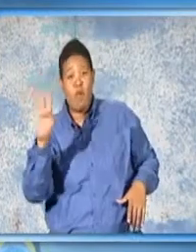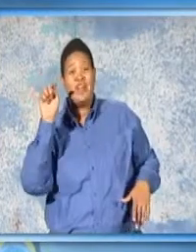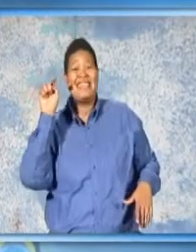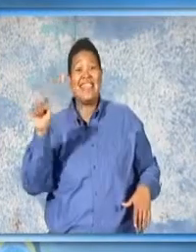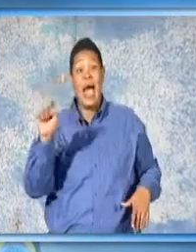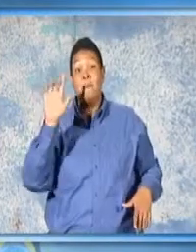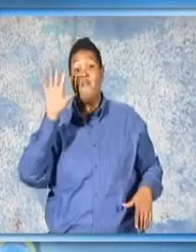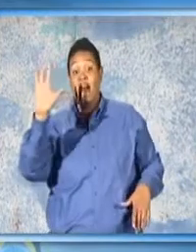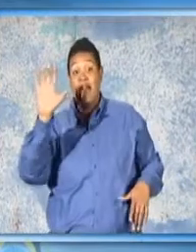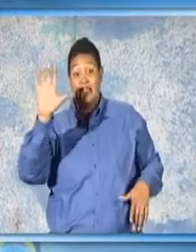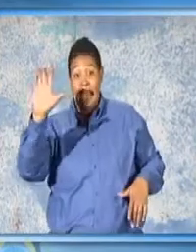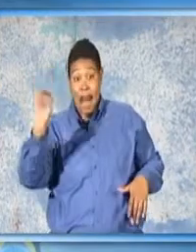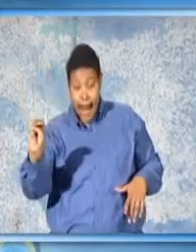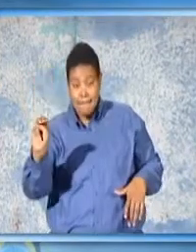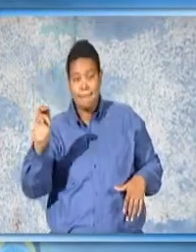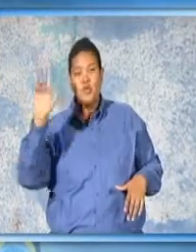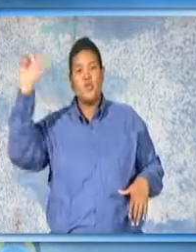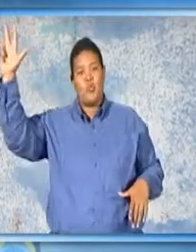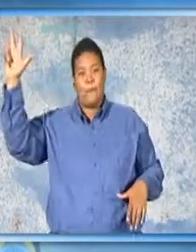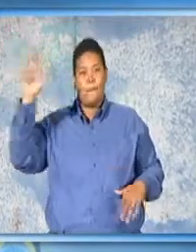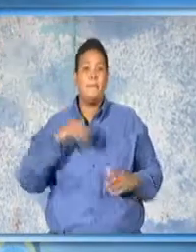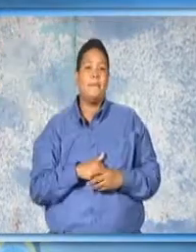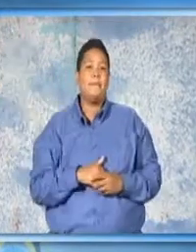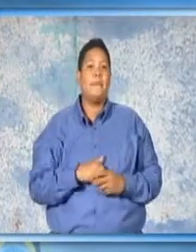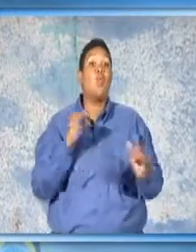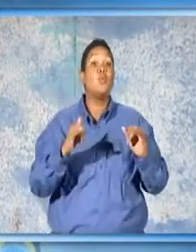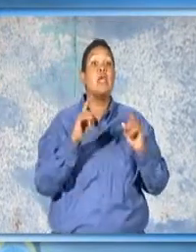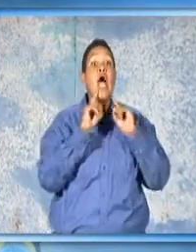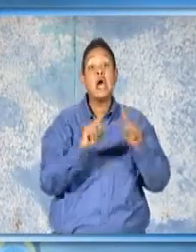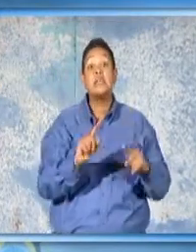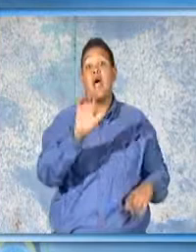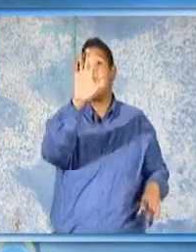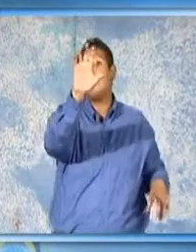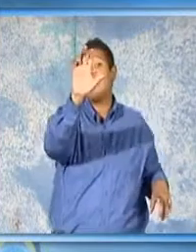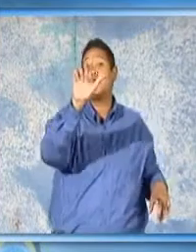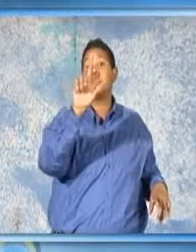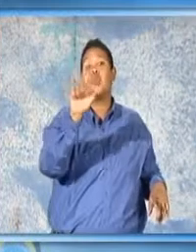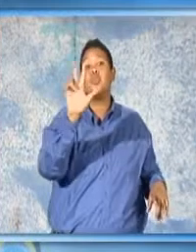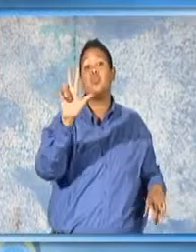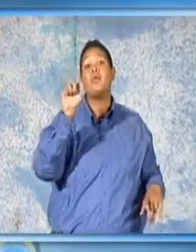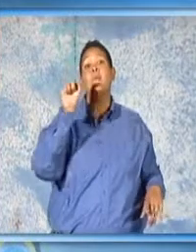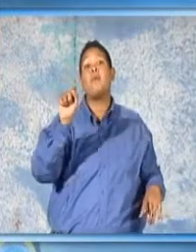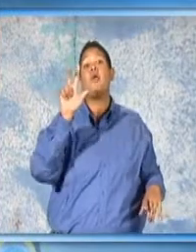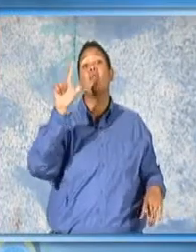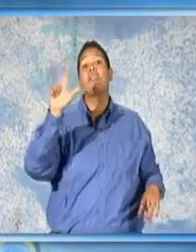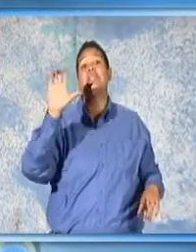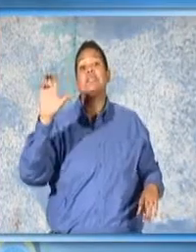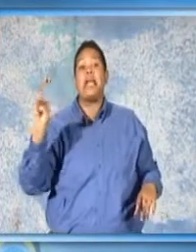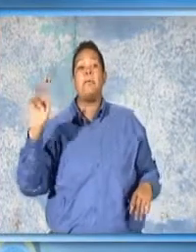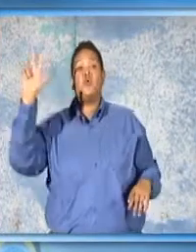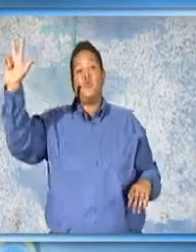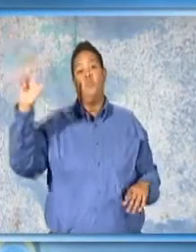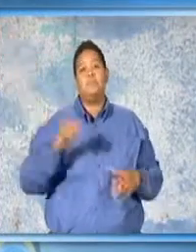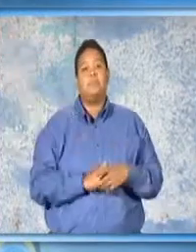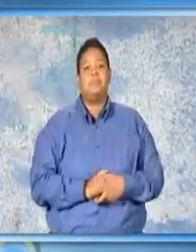5 centimeters cubed, which is 523.3 centimeters cubed.